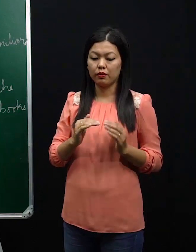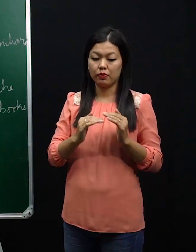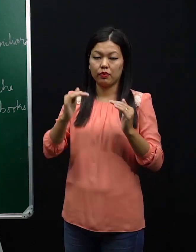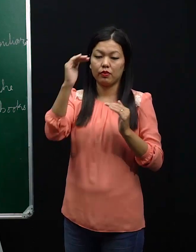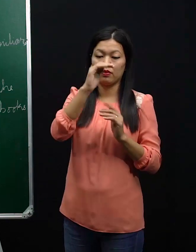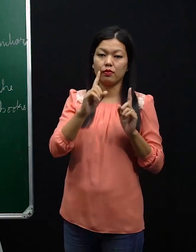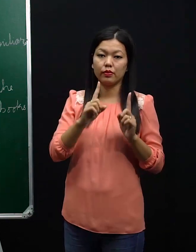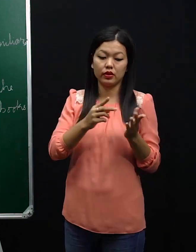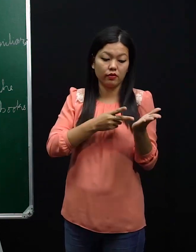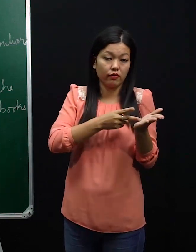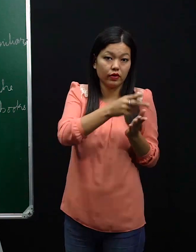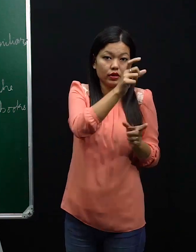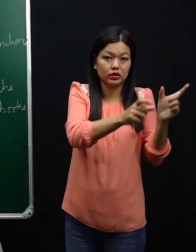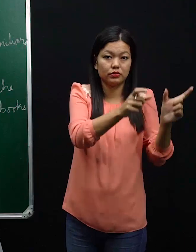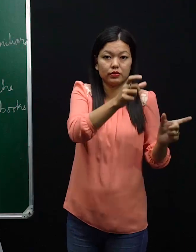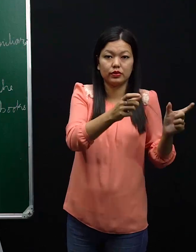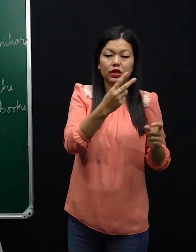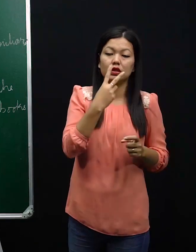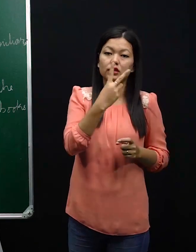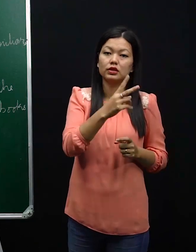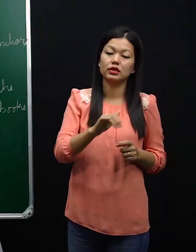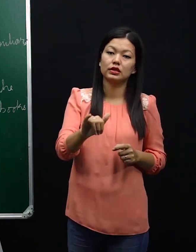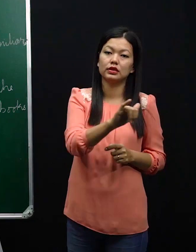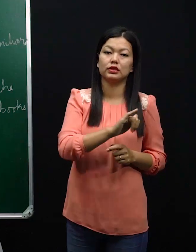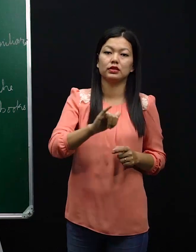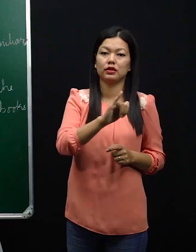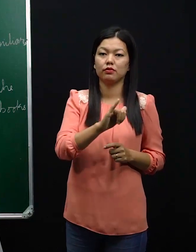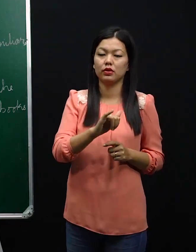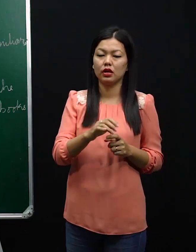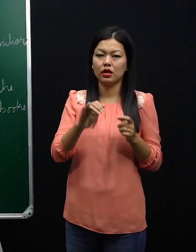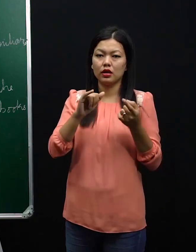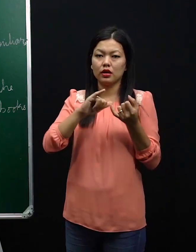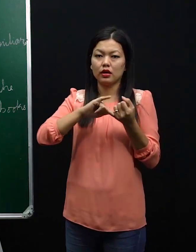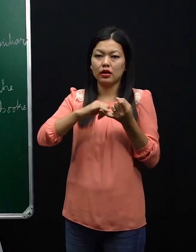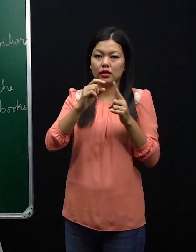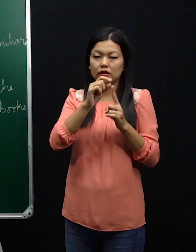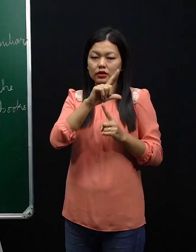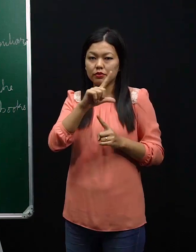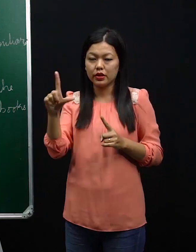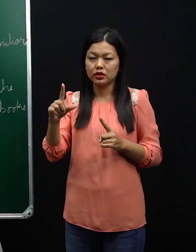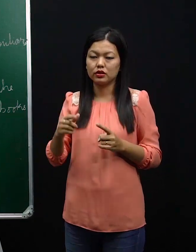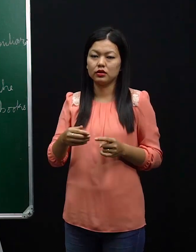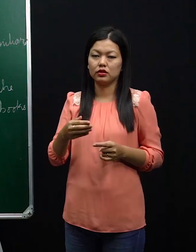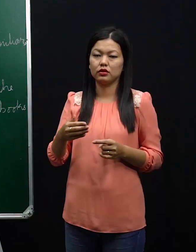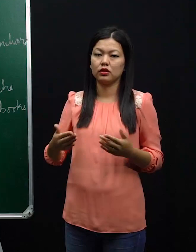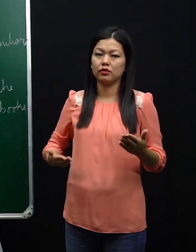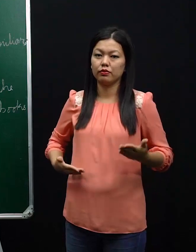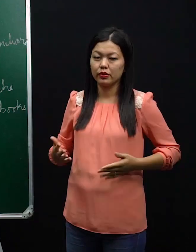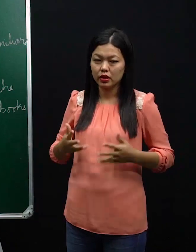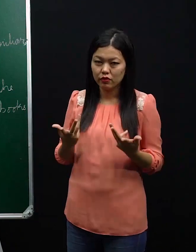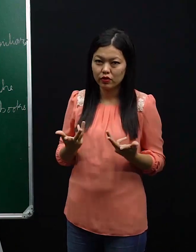is ordinary, right? A person who does not bear any special characters or special qualities that is different from